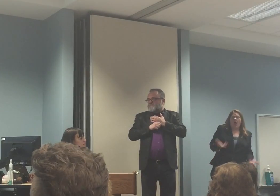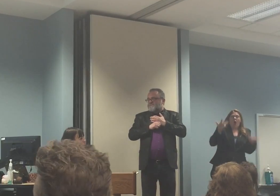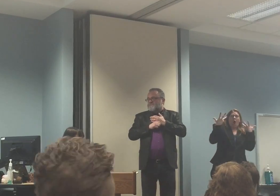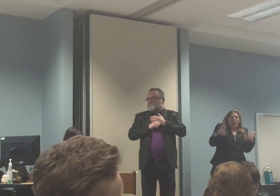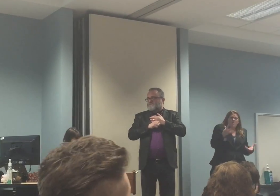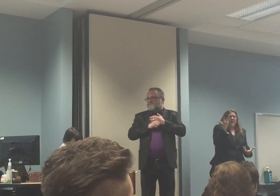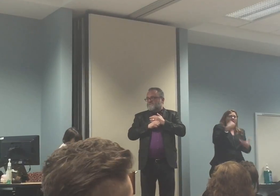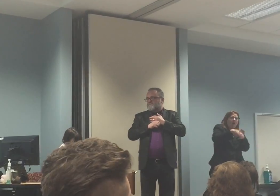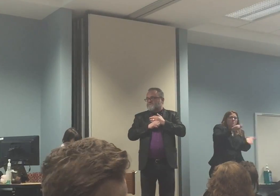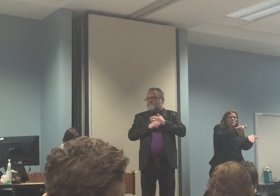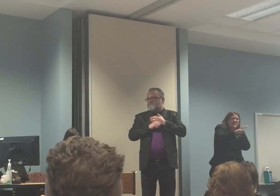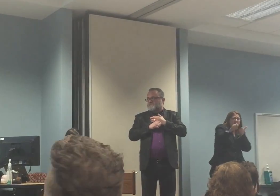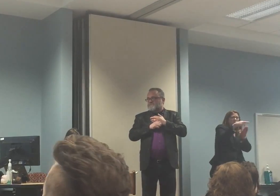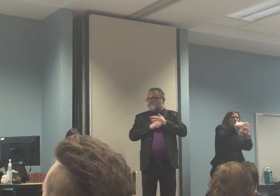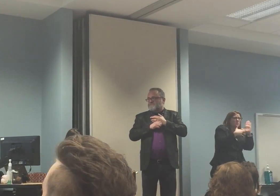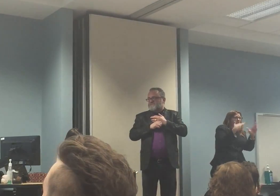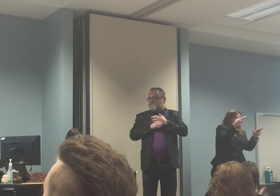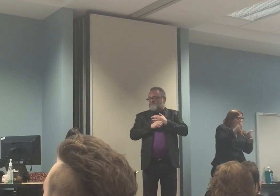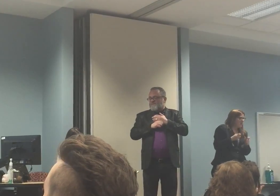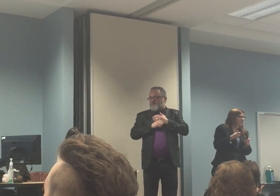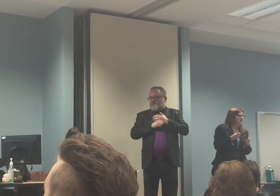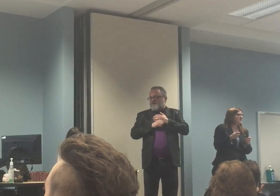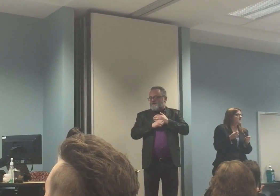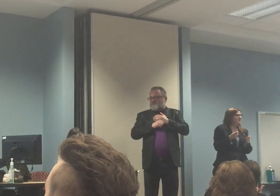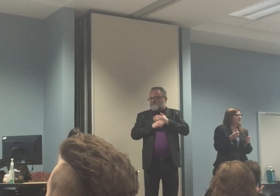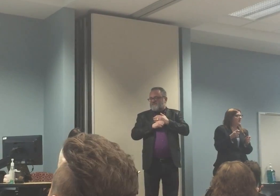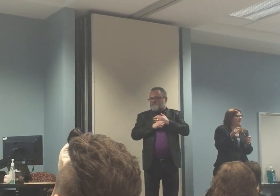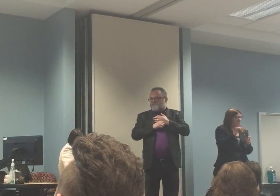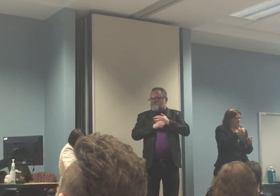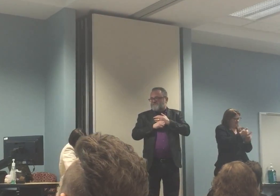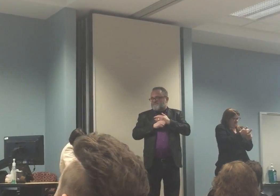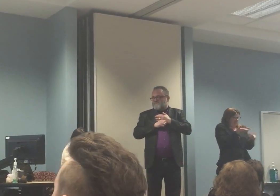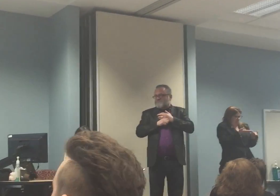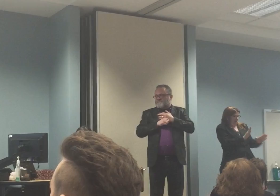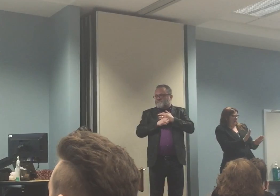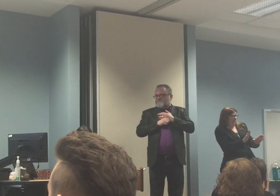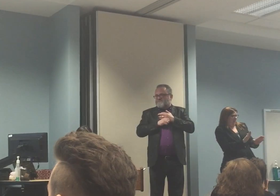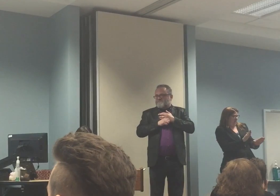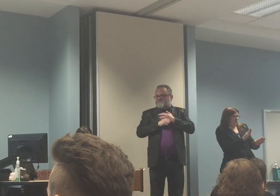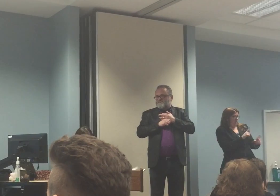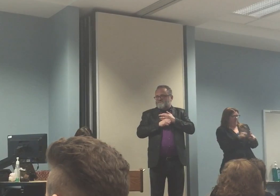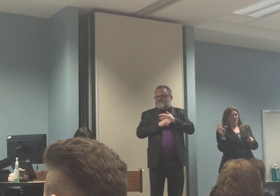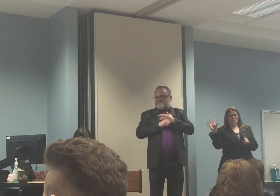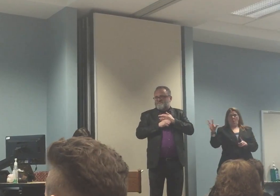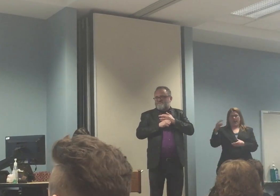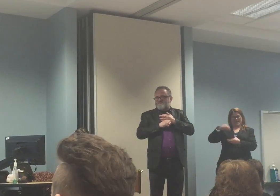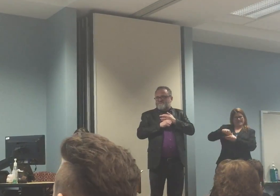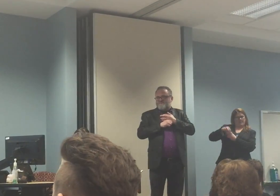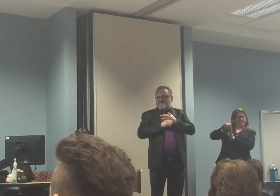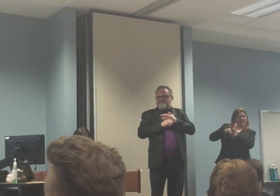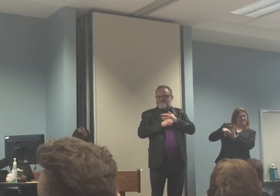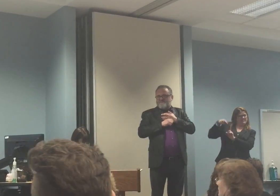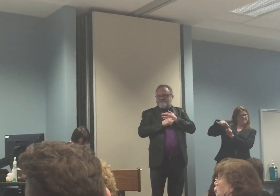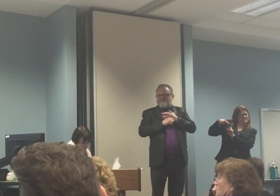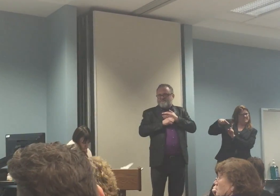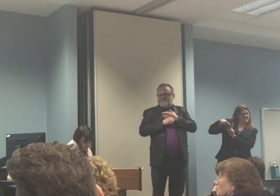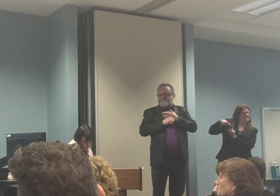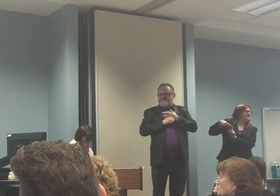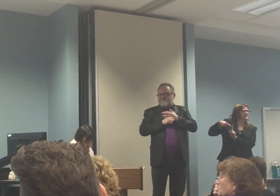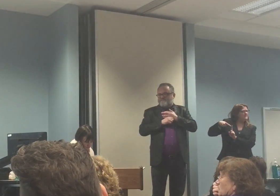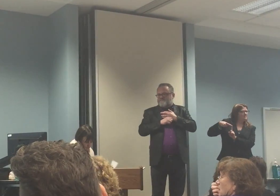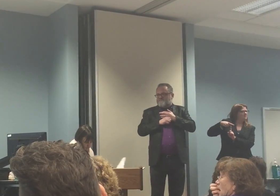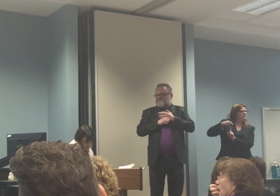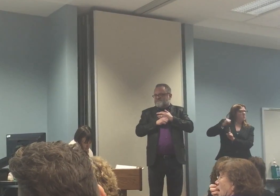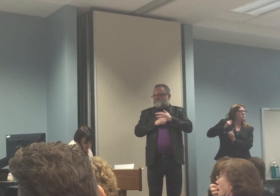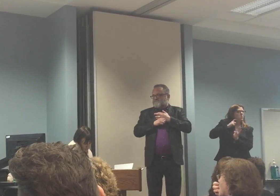already written into the rules and regulations that it's allowable, and yet your internal policy is saying we're not